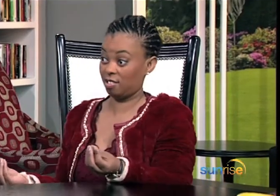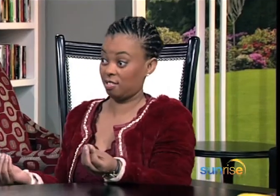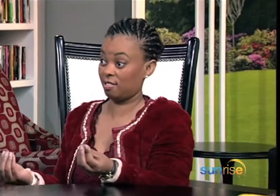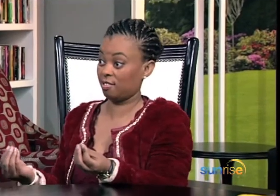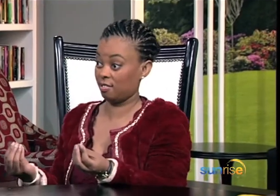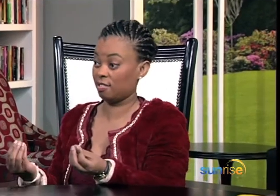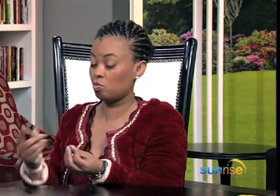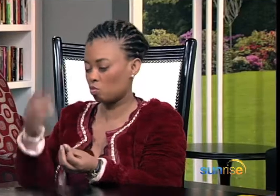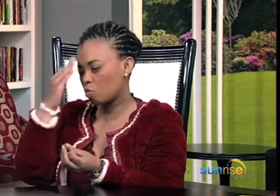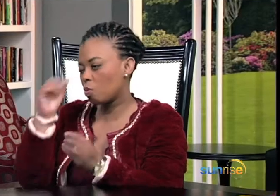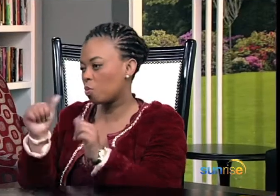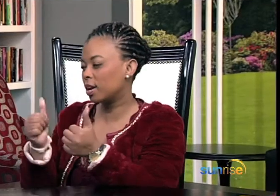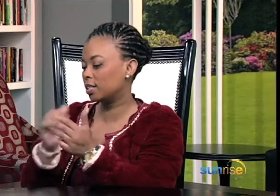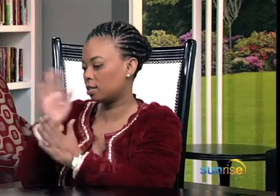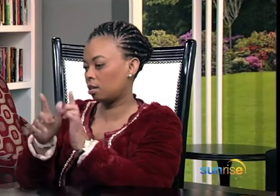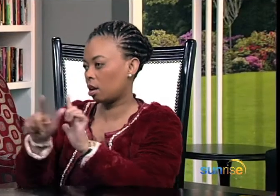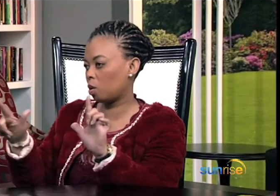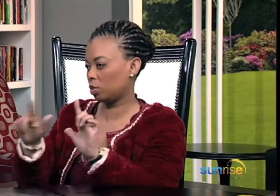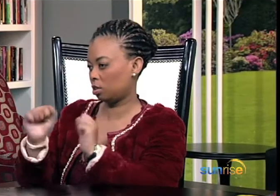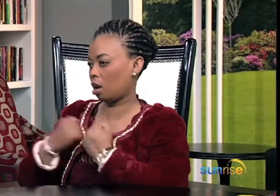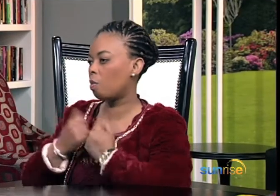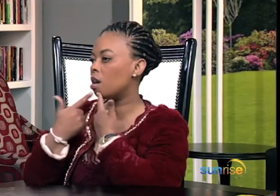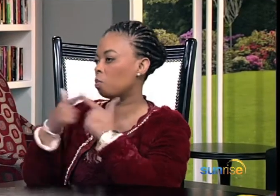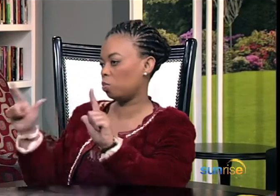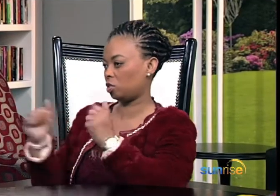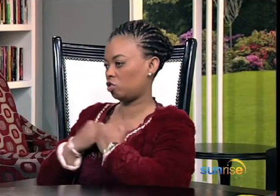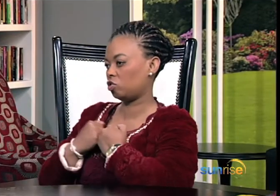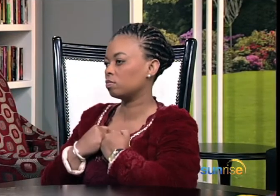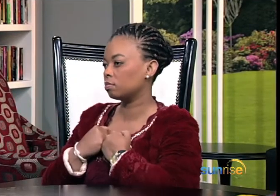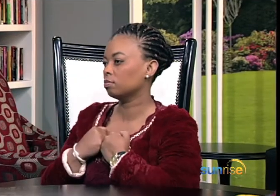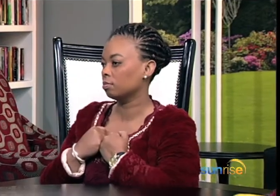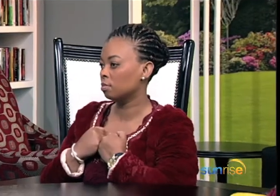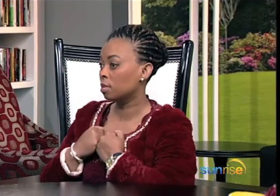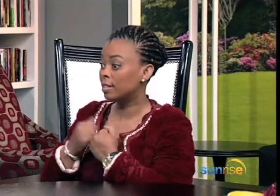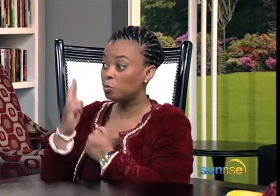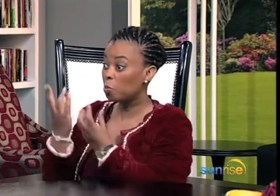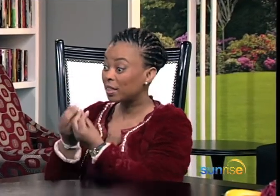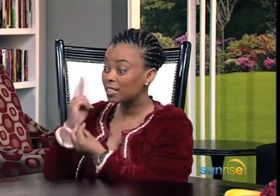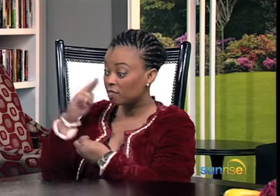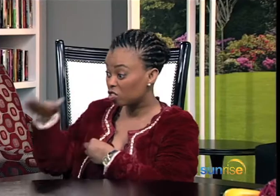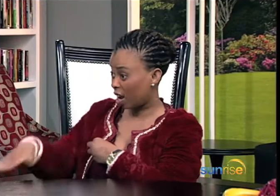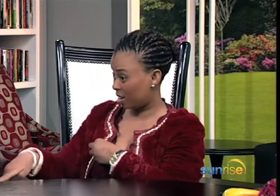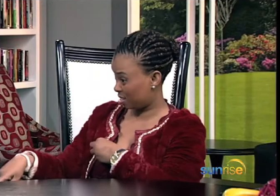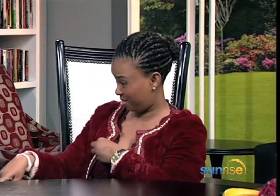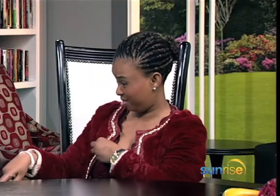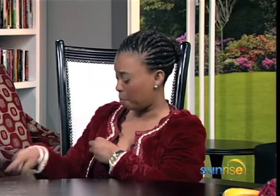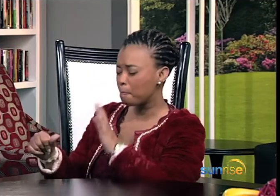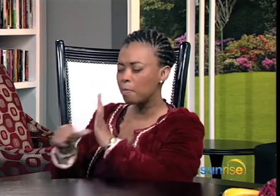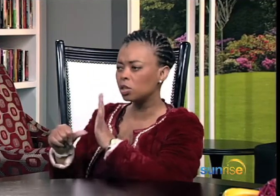Deaf children, you know well that South African Sign Language, it is our language. So for a